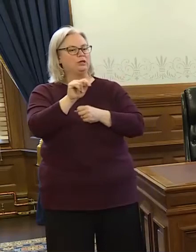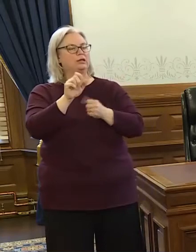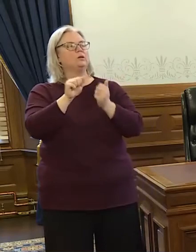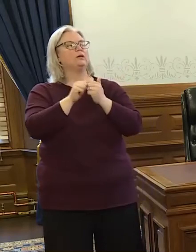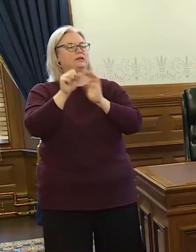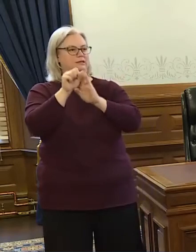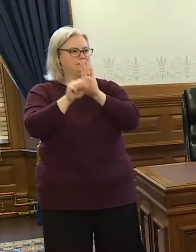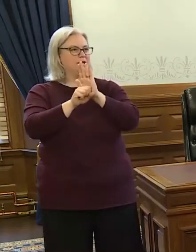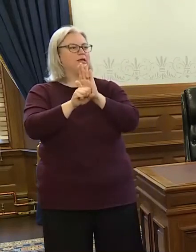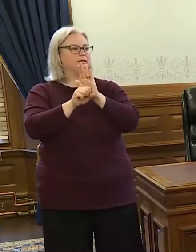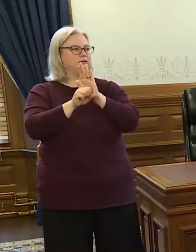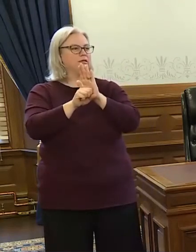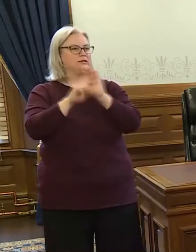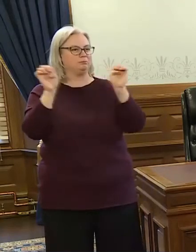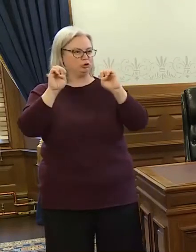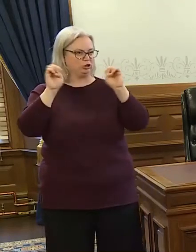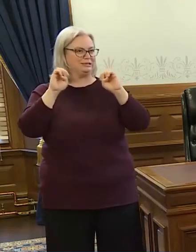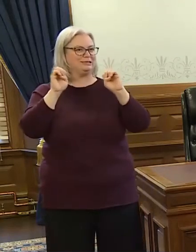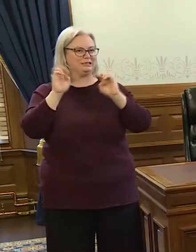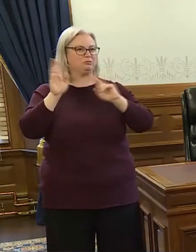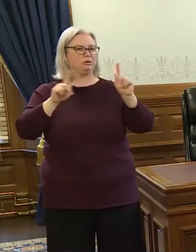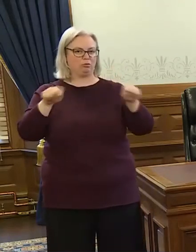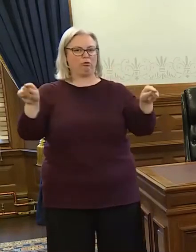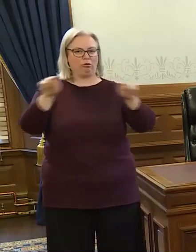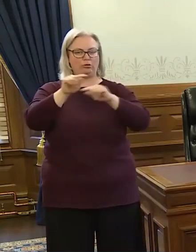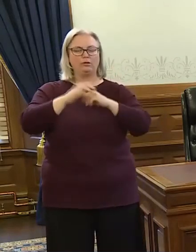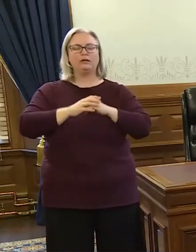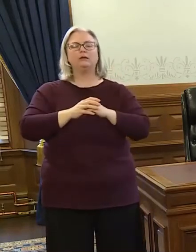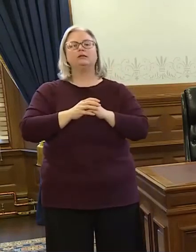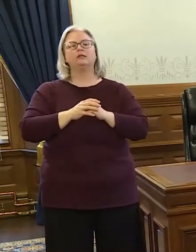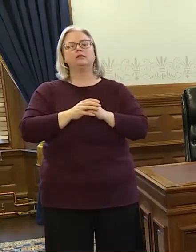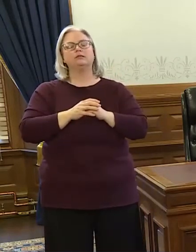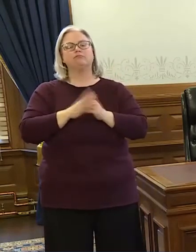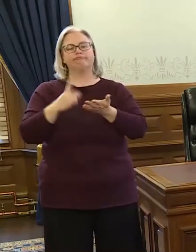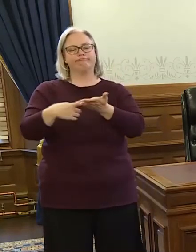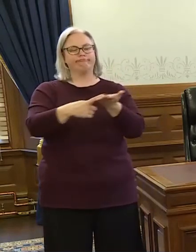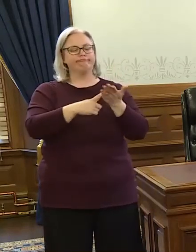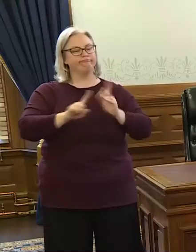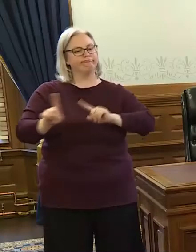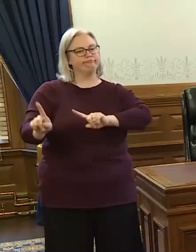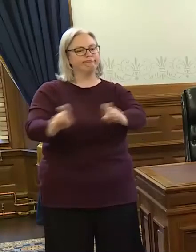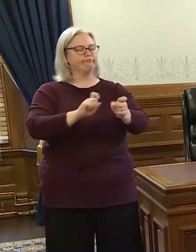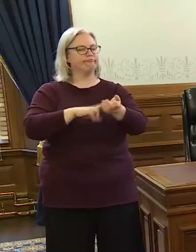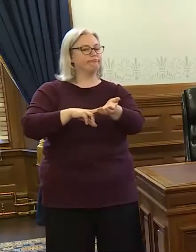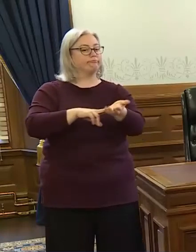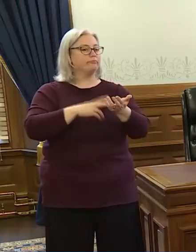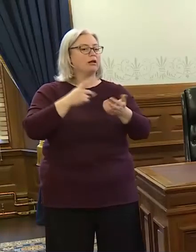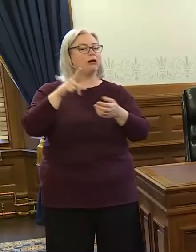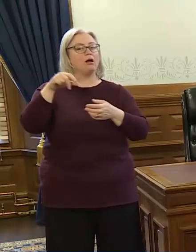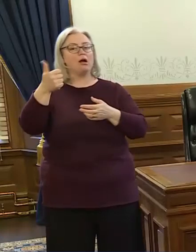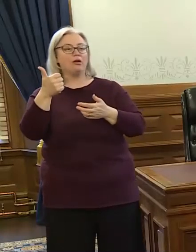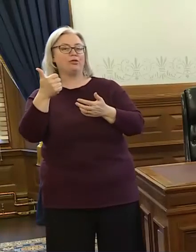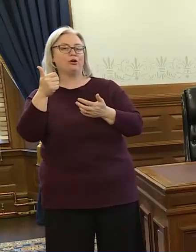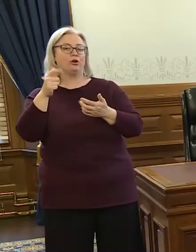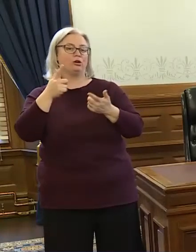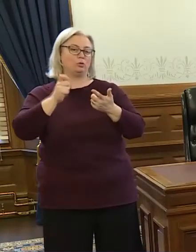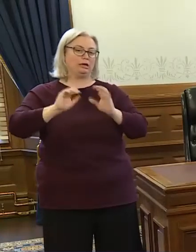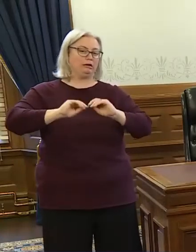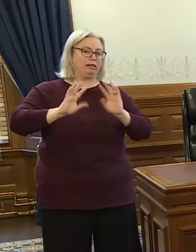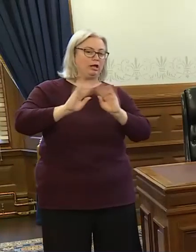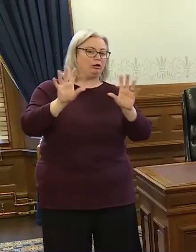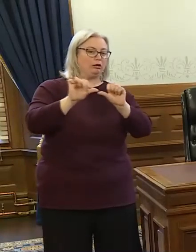state emergency people, and asked them if there are other things that need